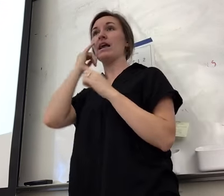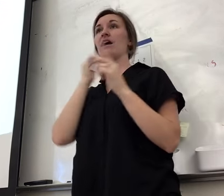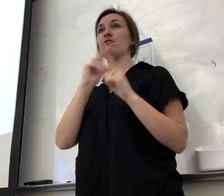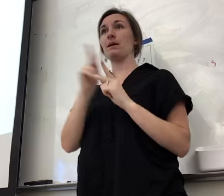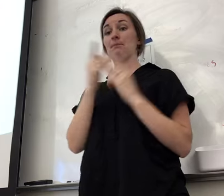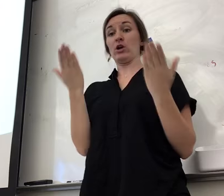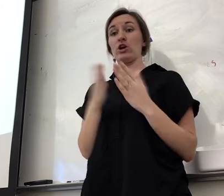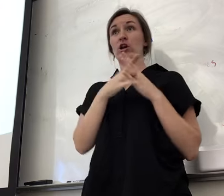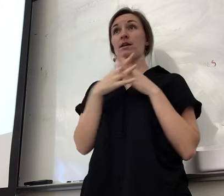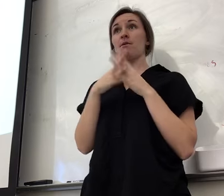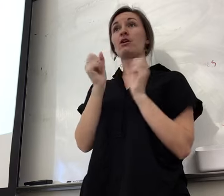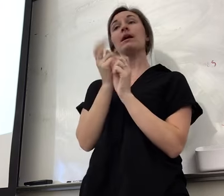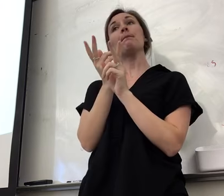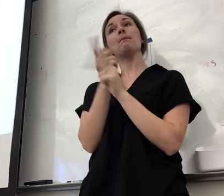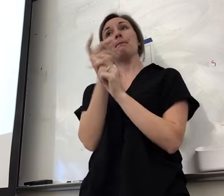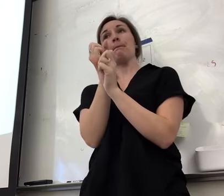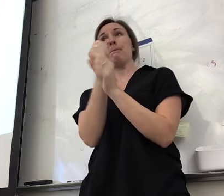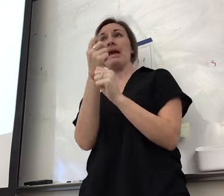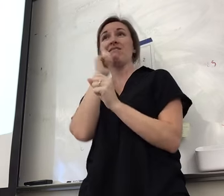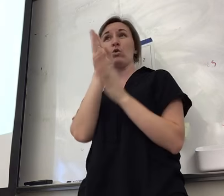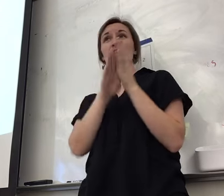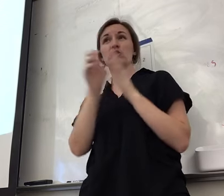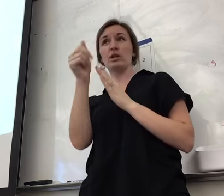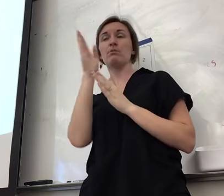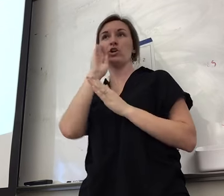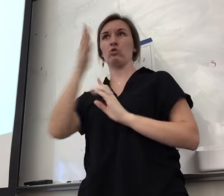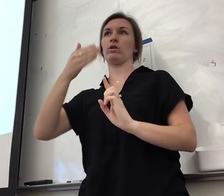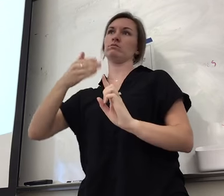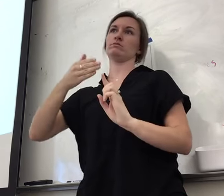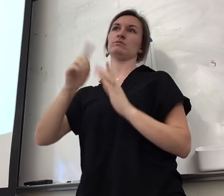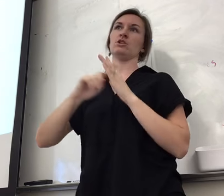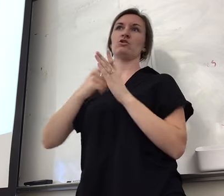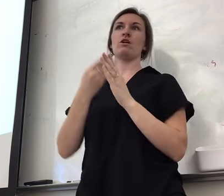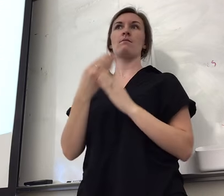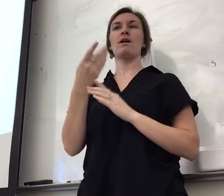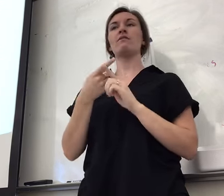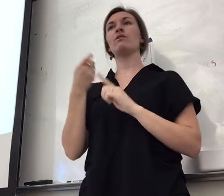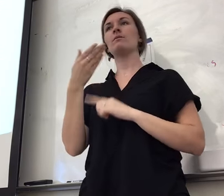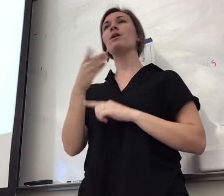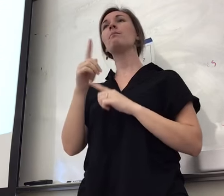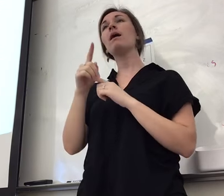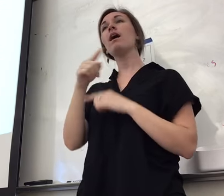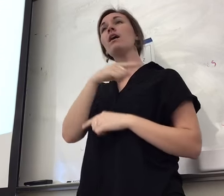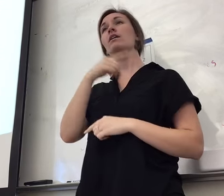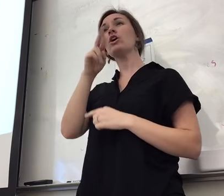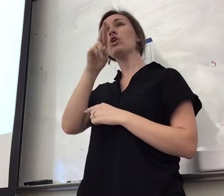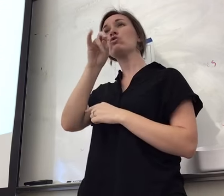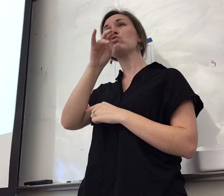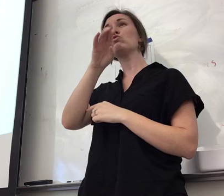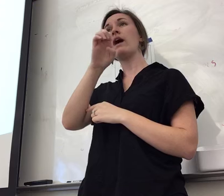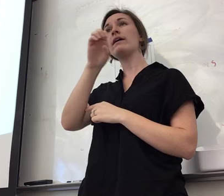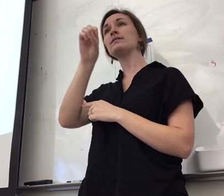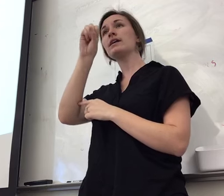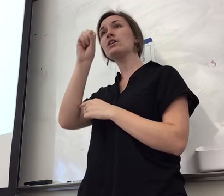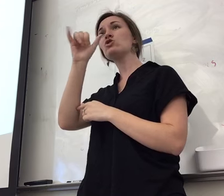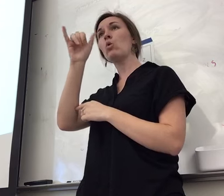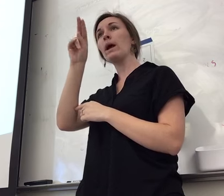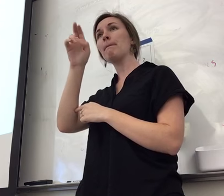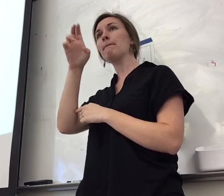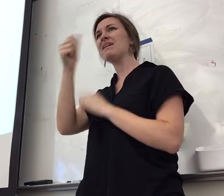produce it for cheaper, then we would start buying more American. Problem is rice and soybeans can't grow in the United States. So that's why it's really impacting us